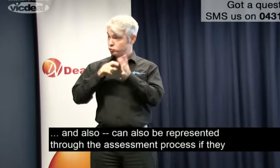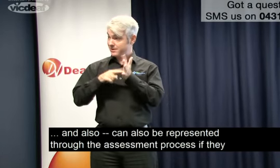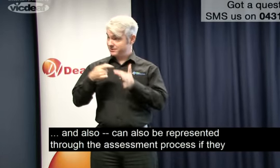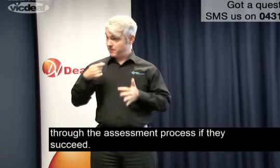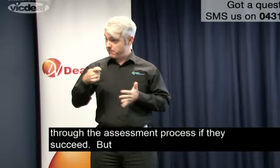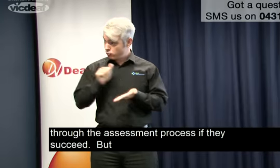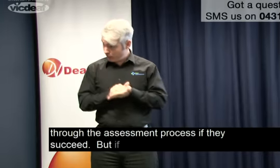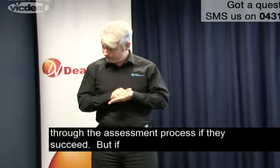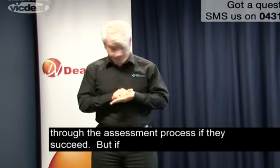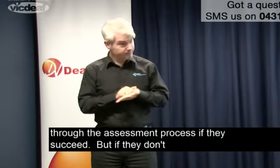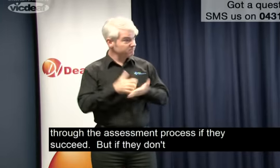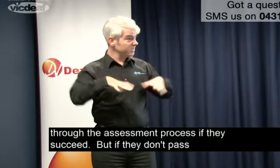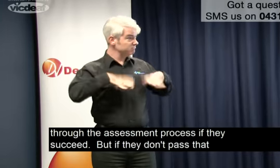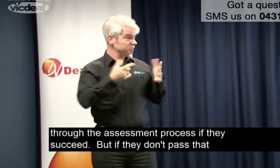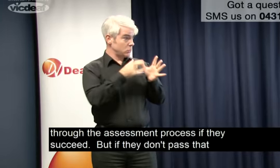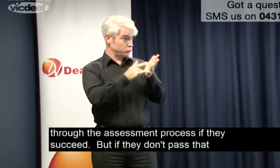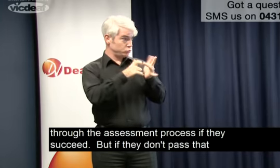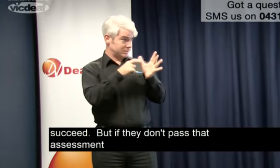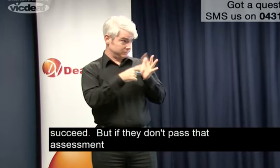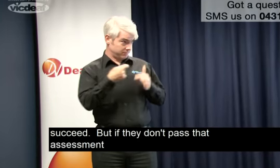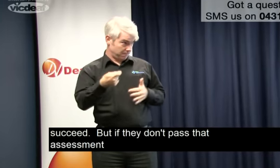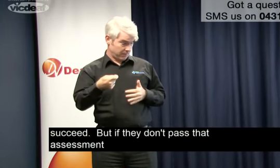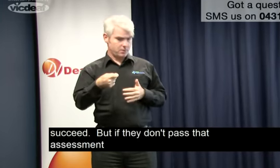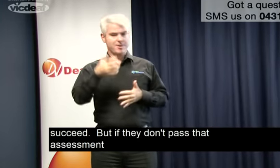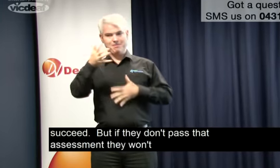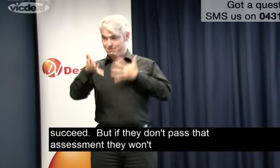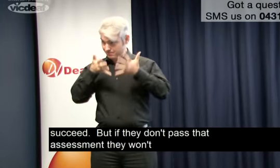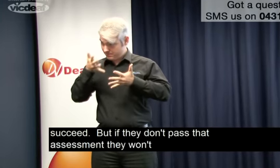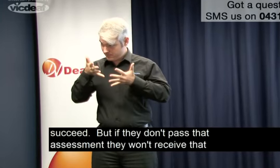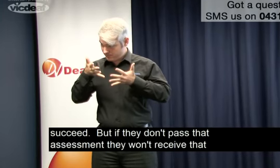receive that symbol, but they can be associate members instead.